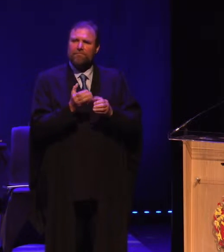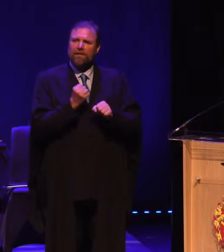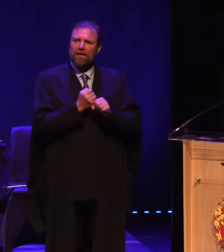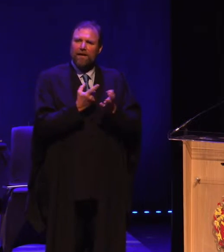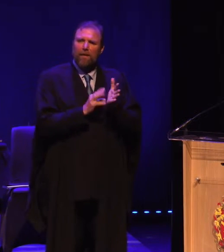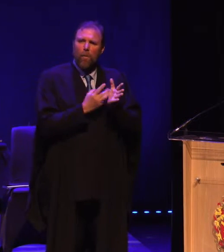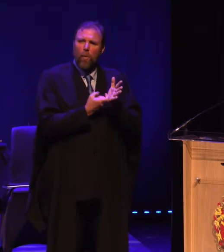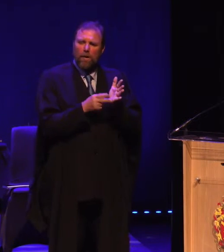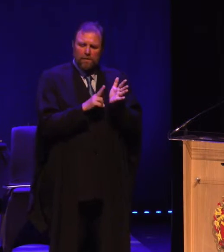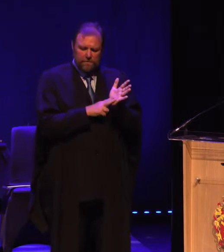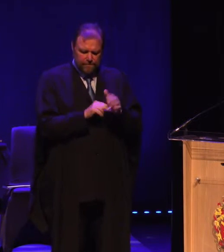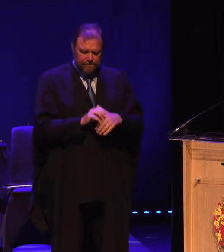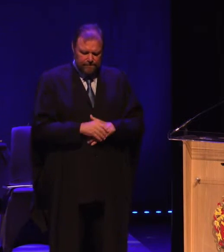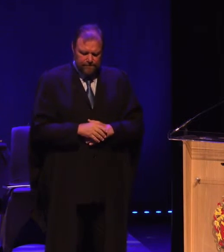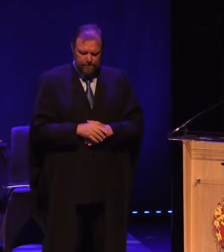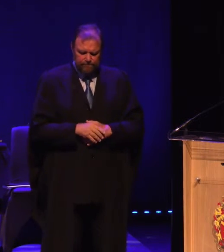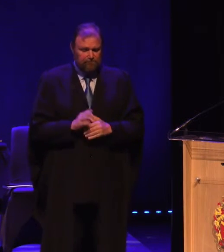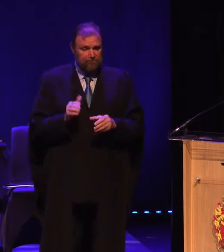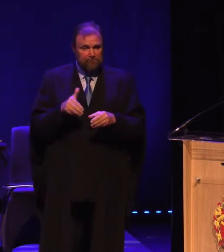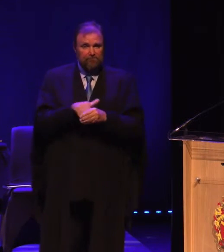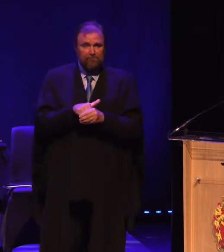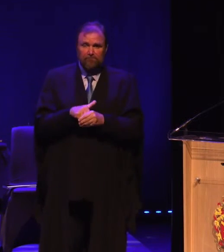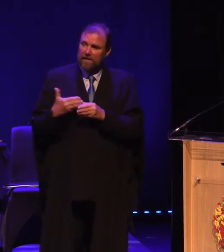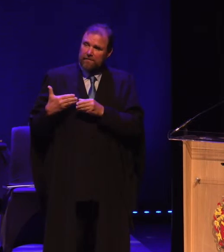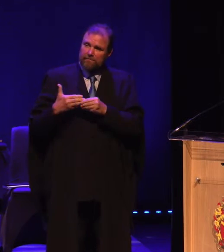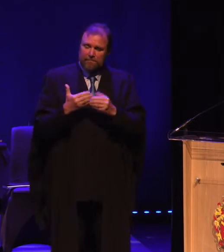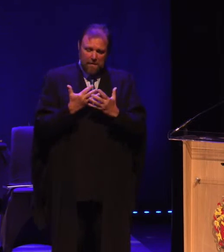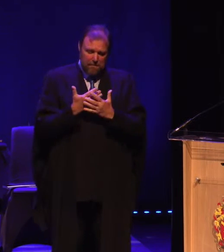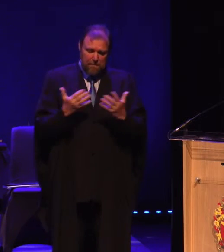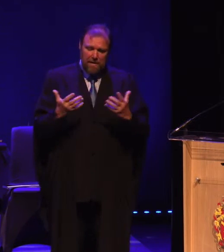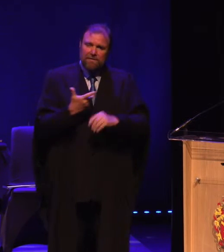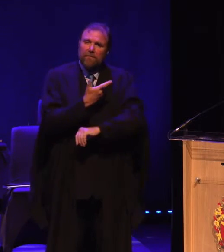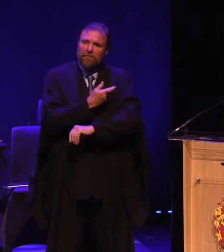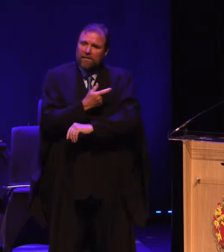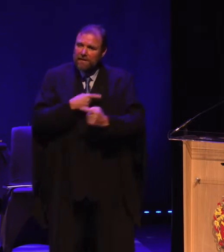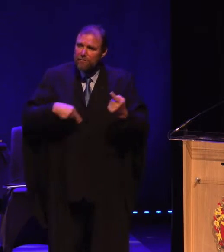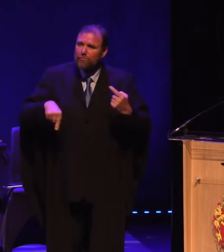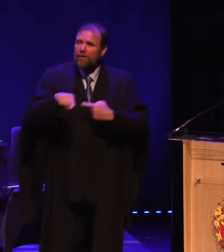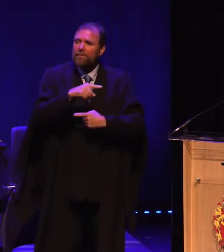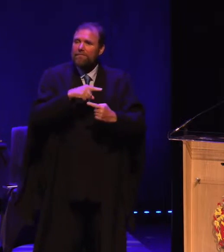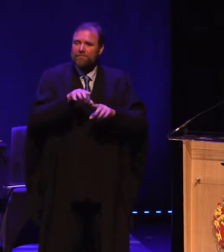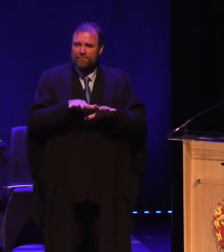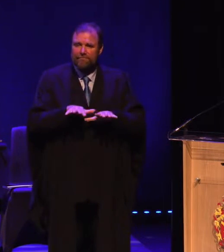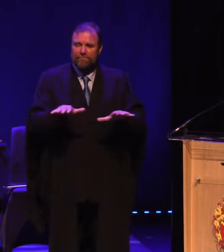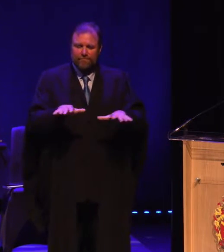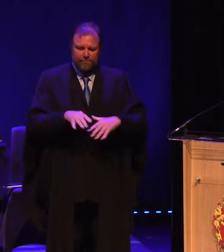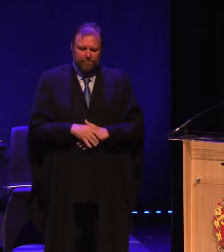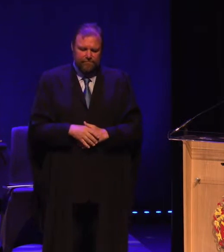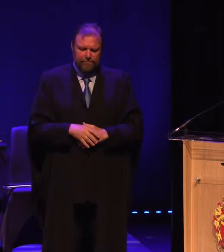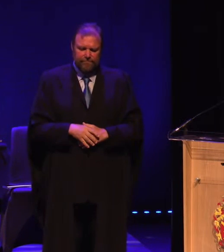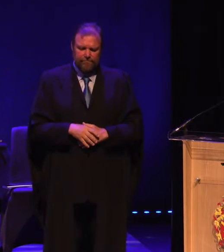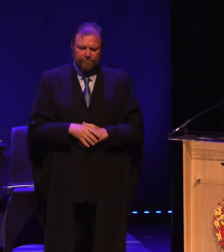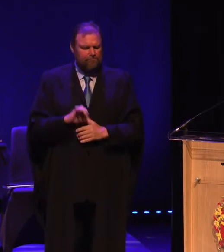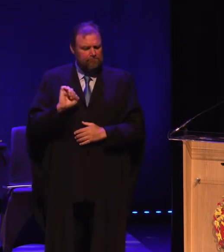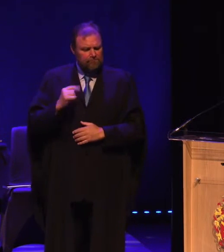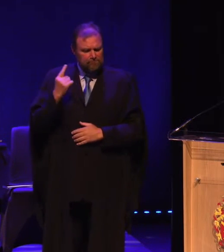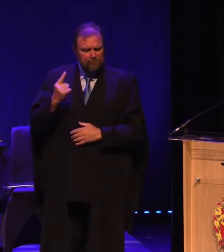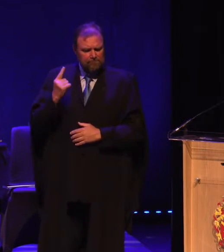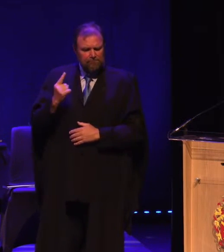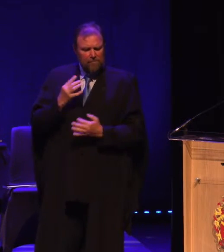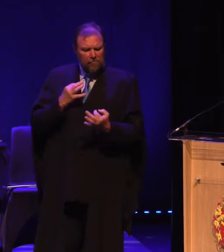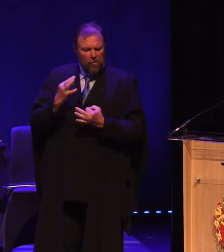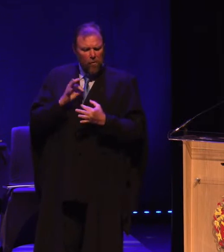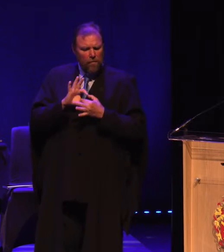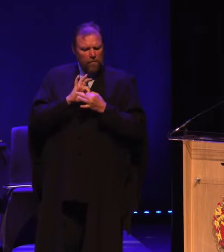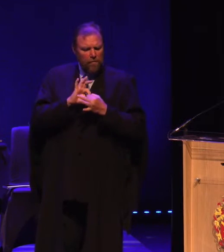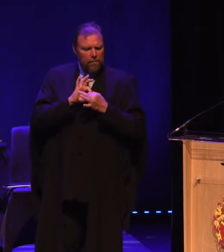for the mass vaccination programme for the eligible population in our region. In this role, she worked closely with local